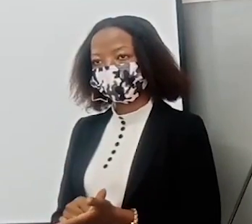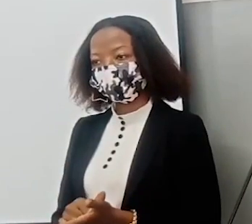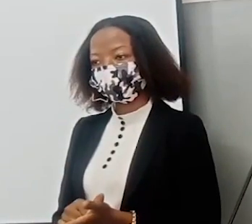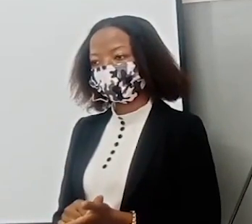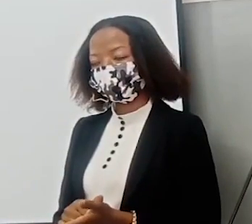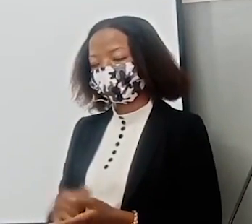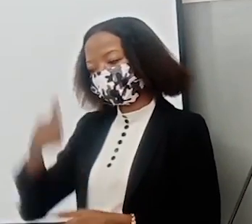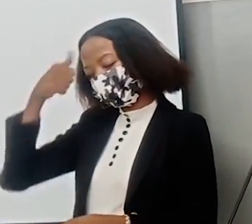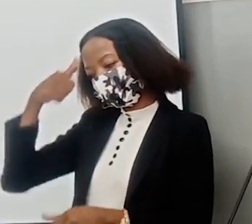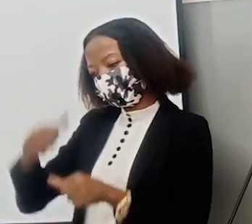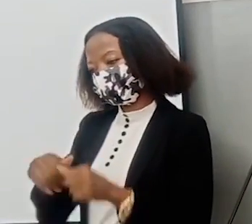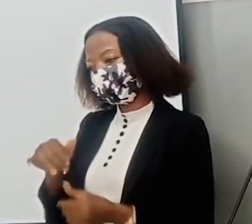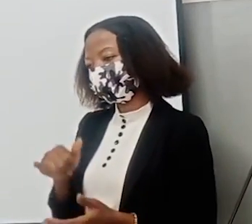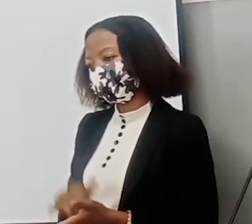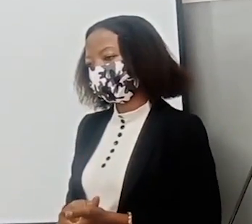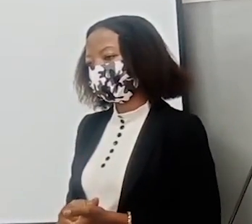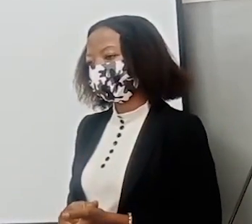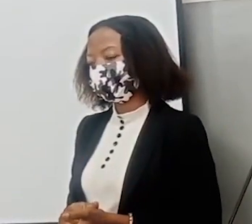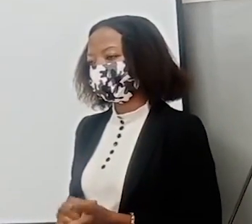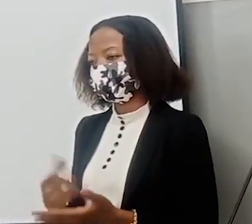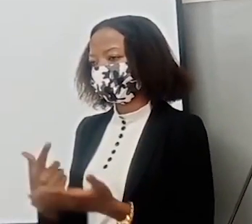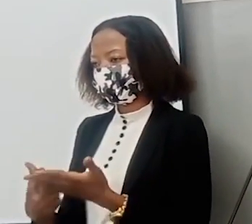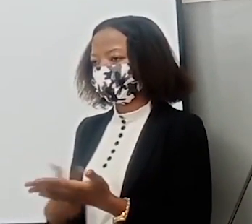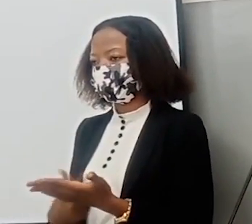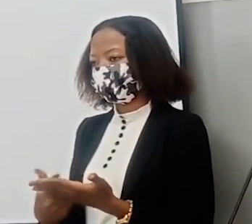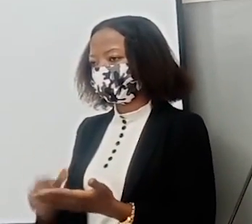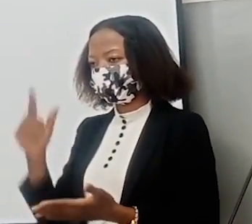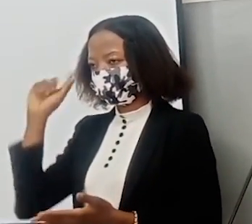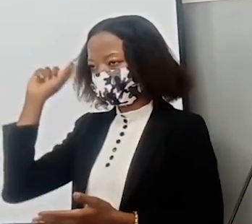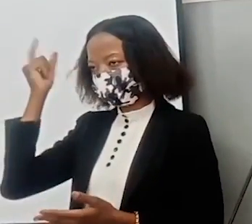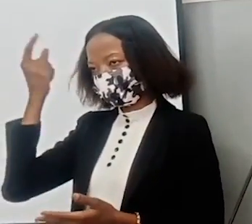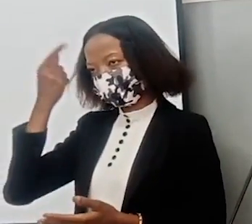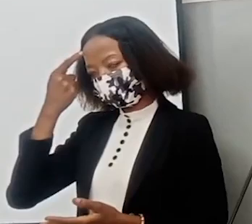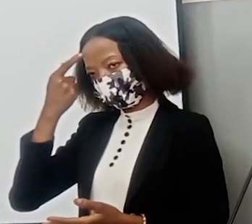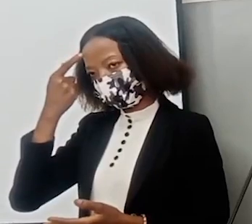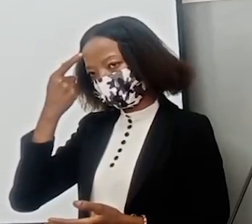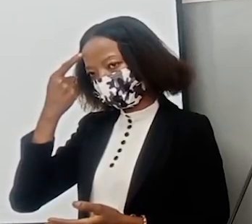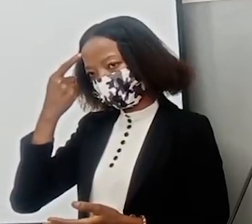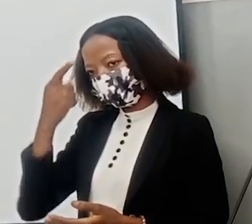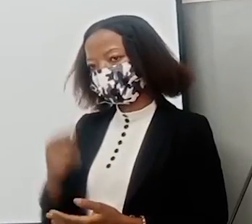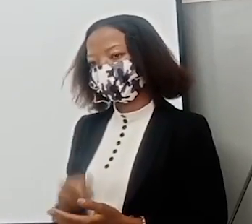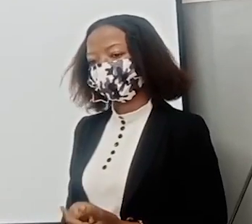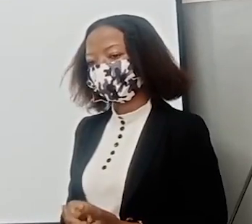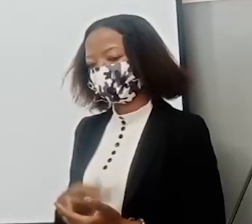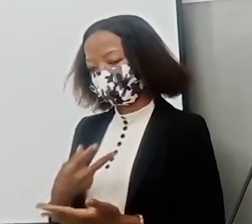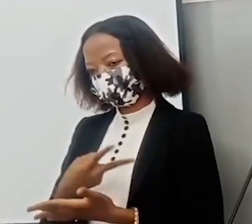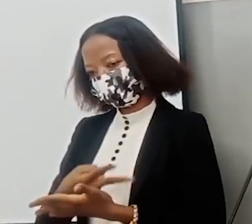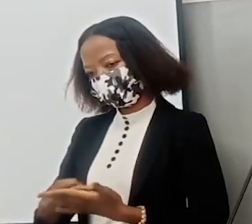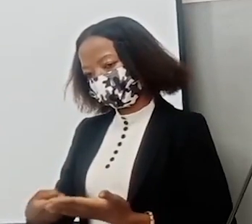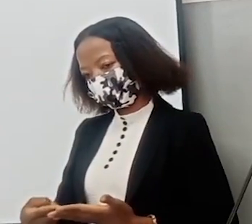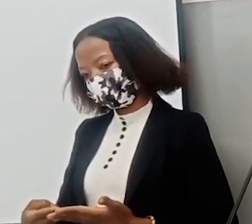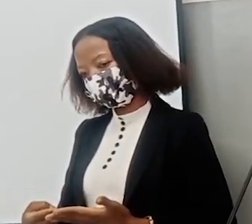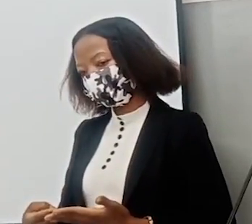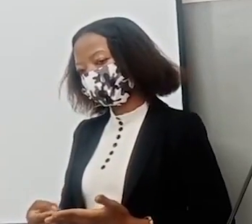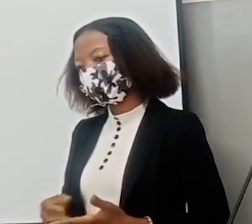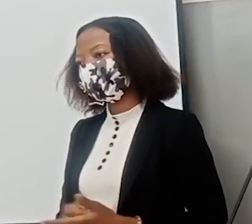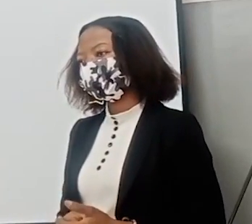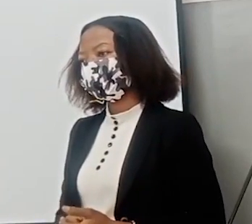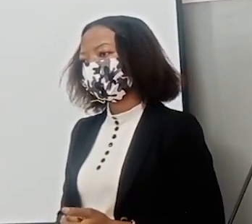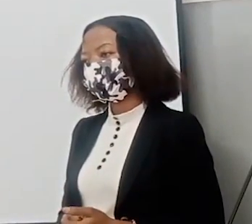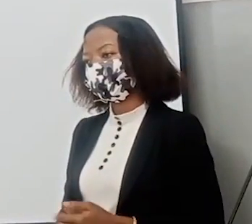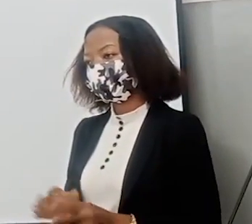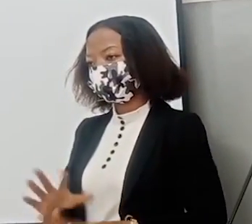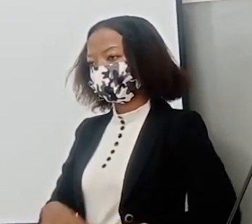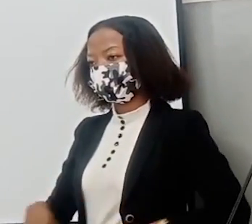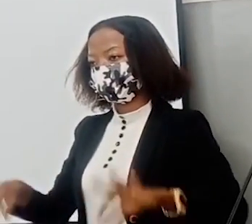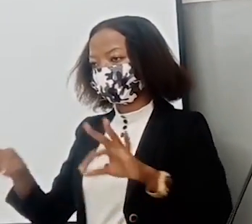I recall we now had discussions with the Presidential Task Force which laid the foundation for the broadcast of His Excellency